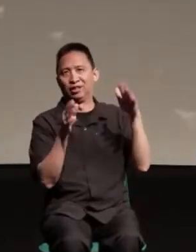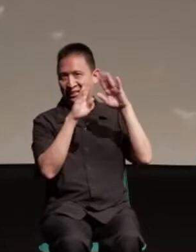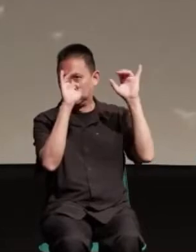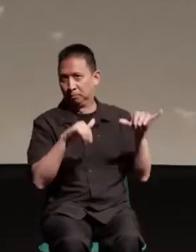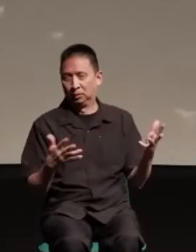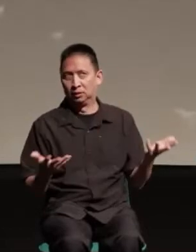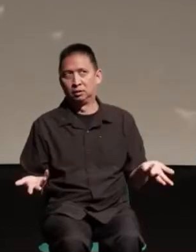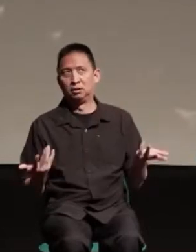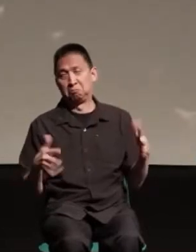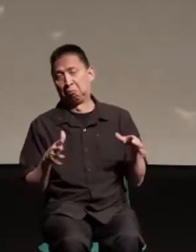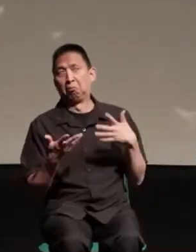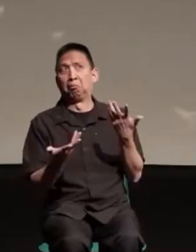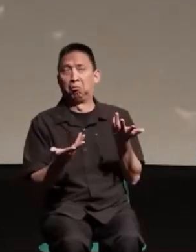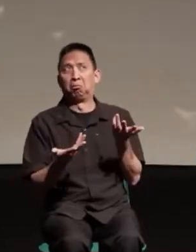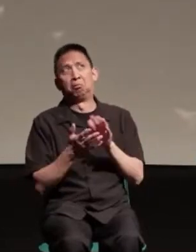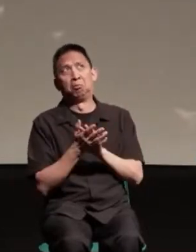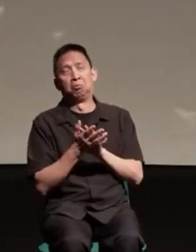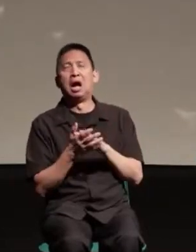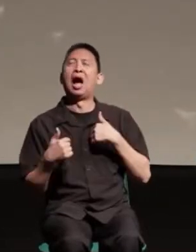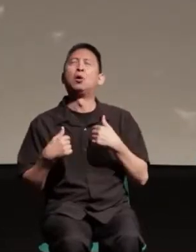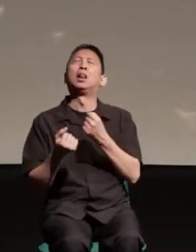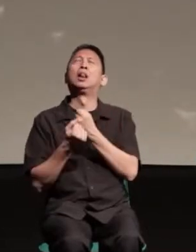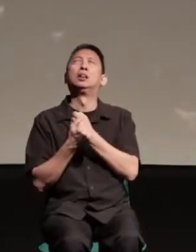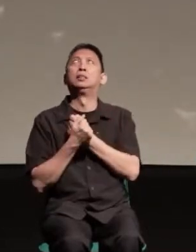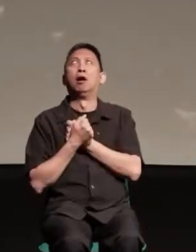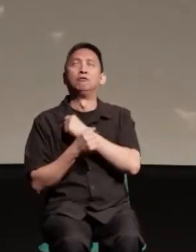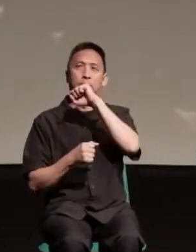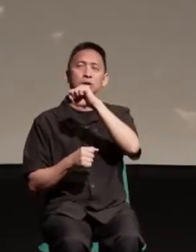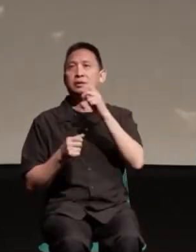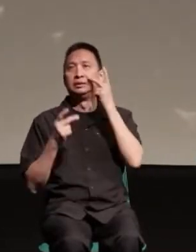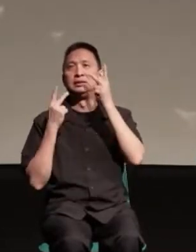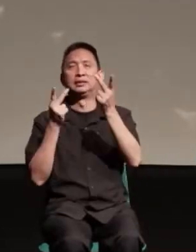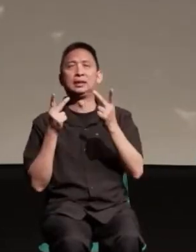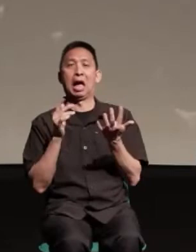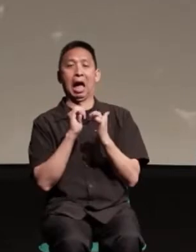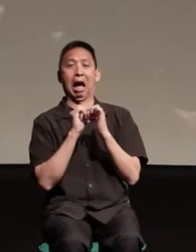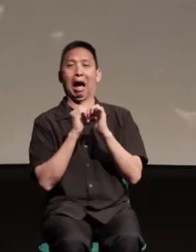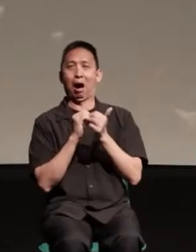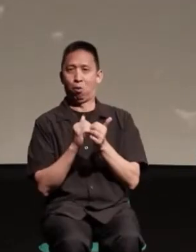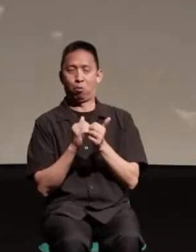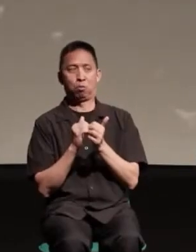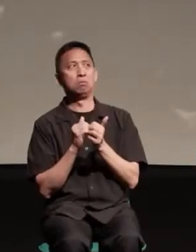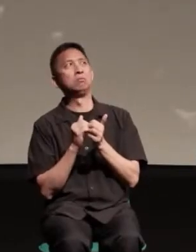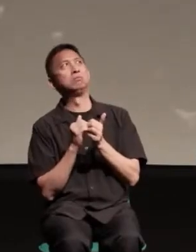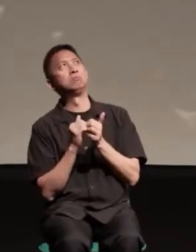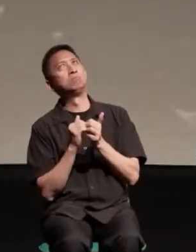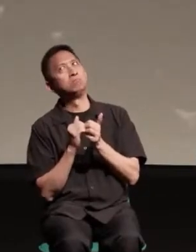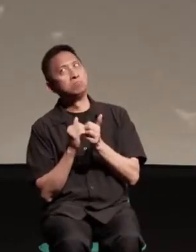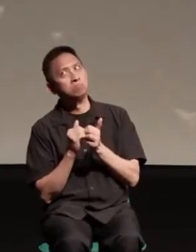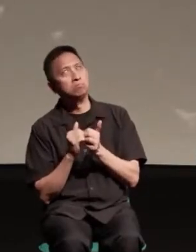I would love to see pathways to access to becoming